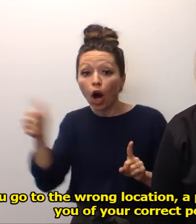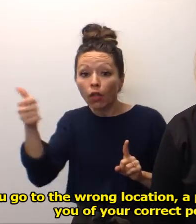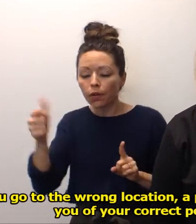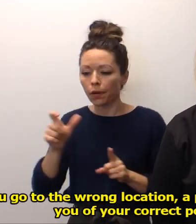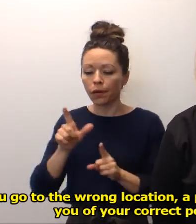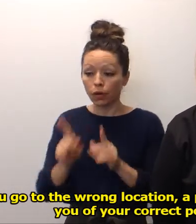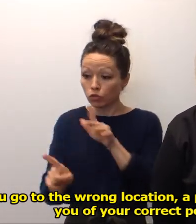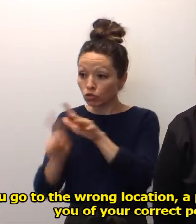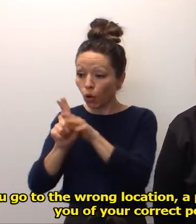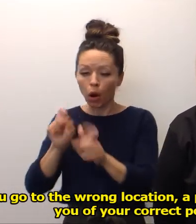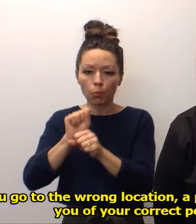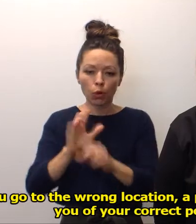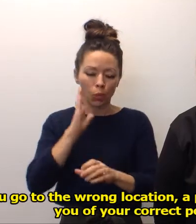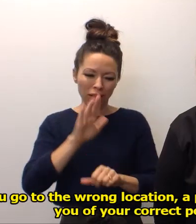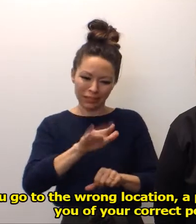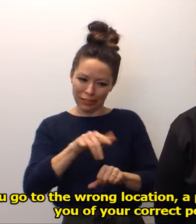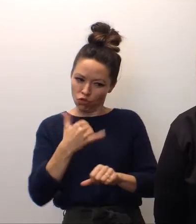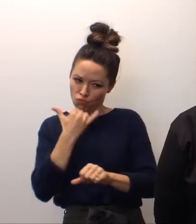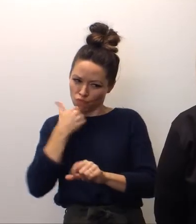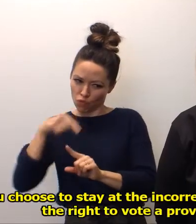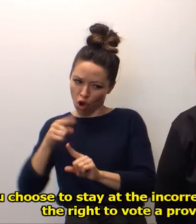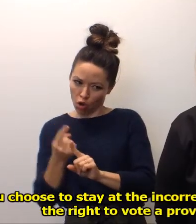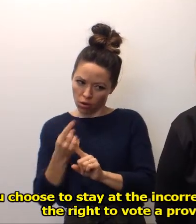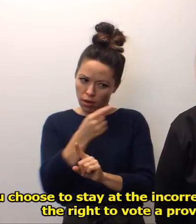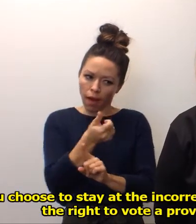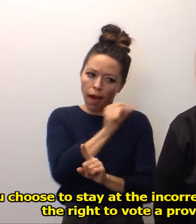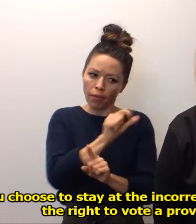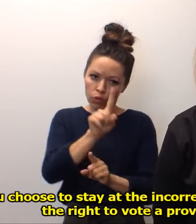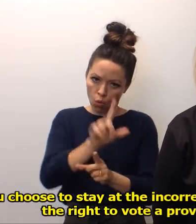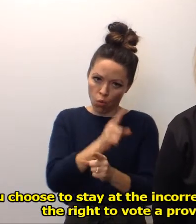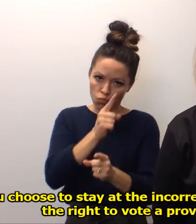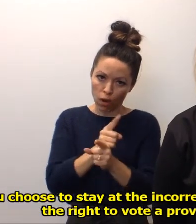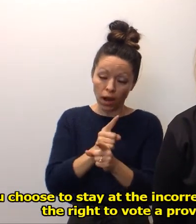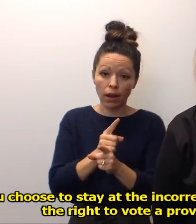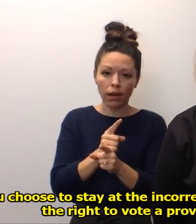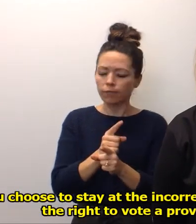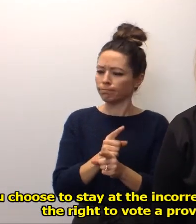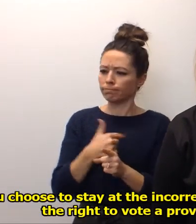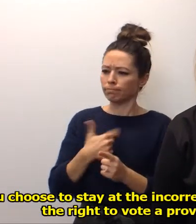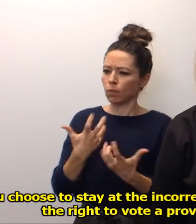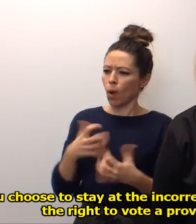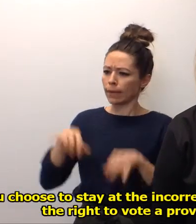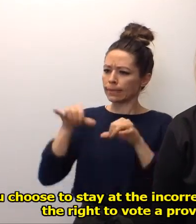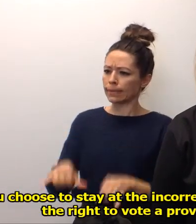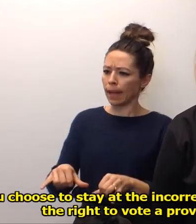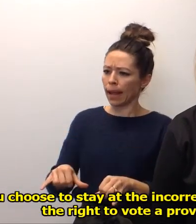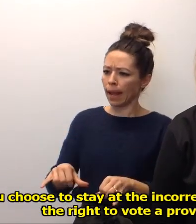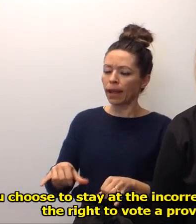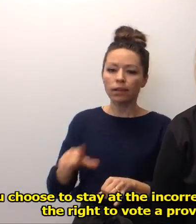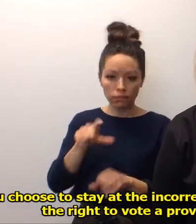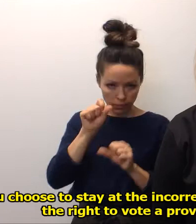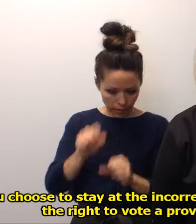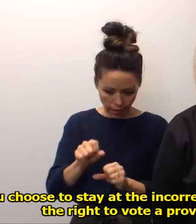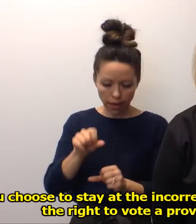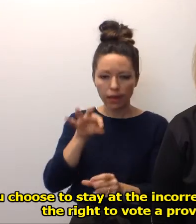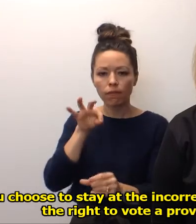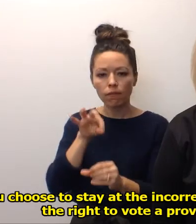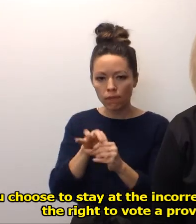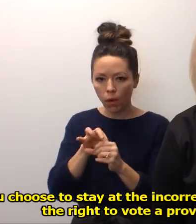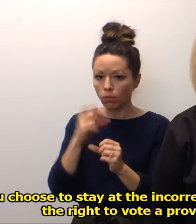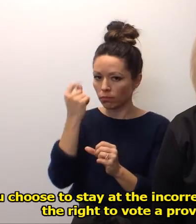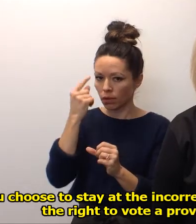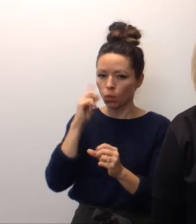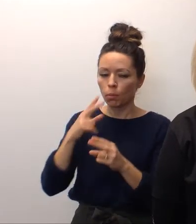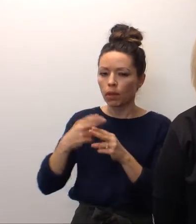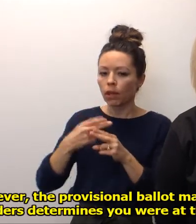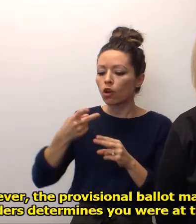you of your correct polling place. If you choose to stay at the incorrect polling place, you have the right to vote a provisional